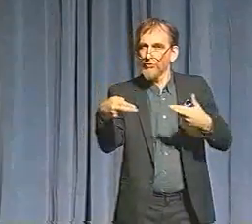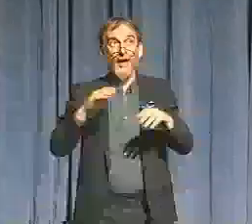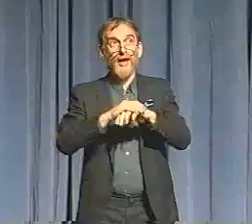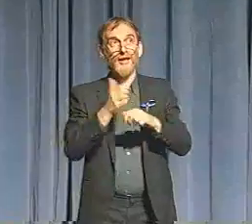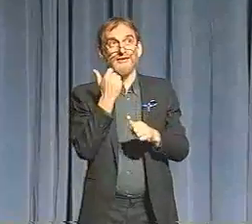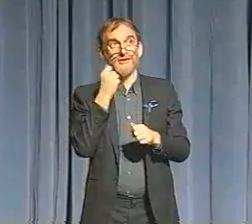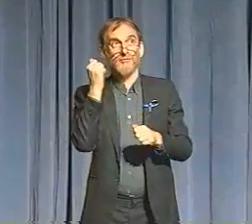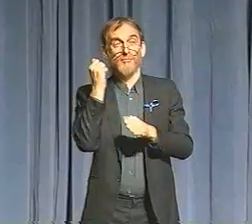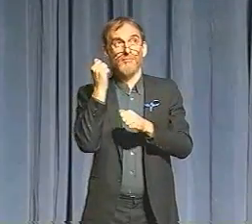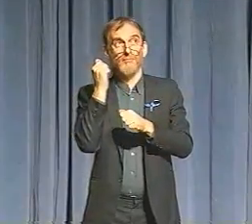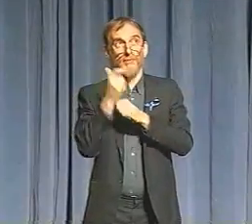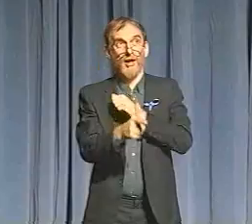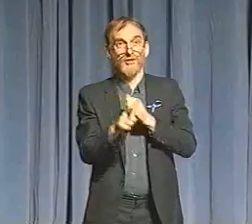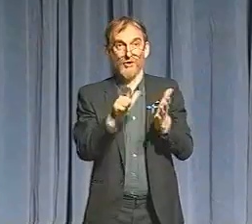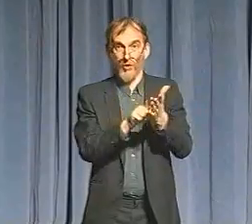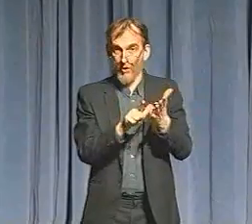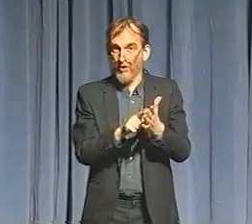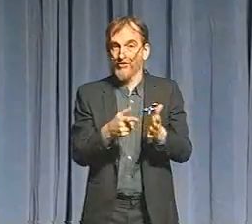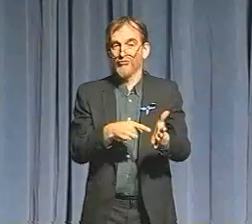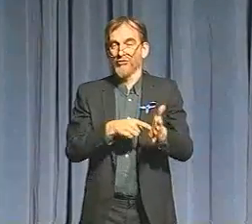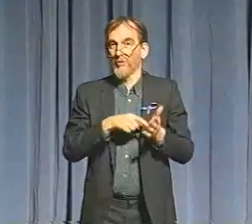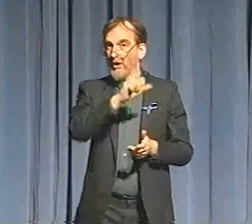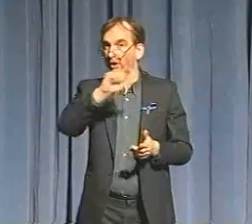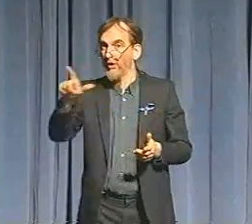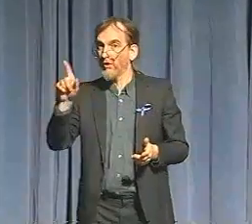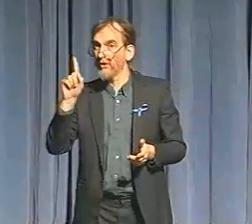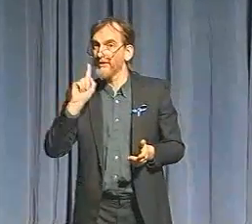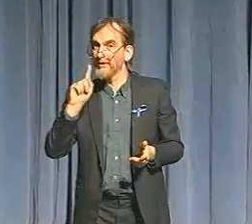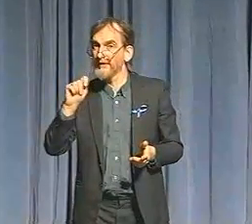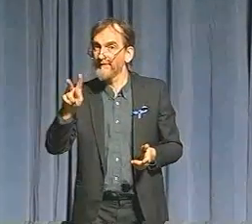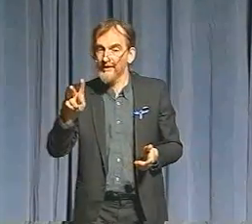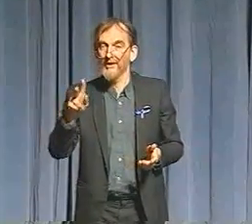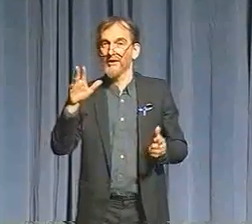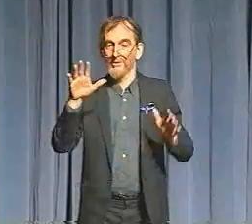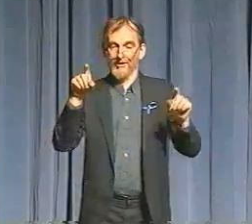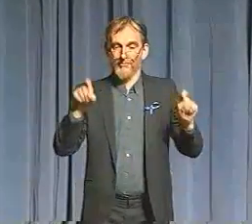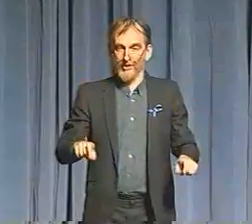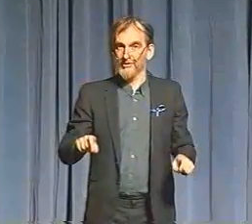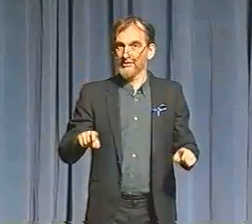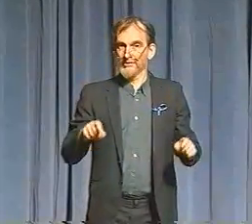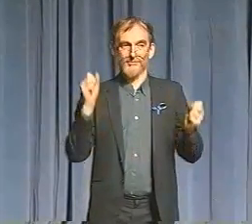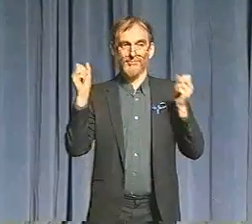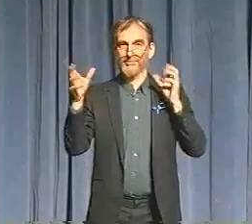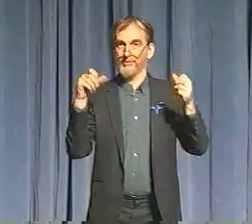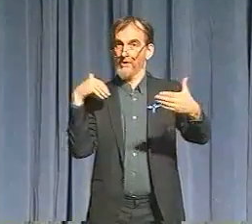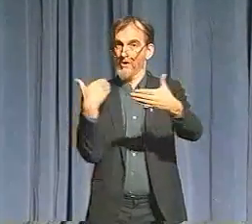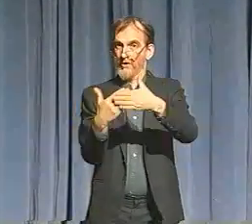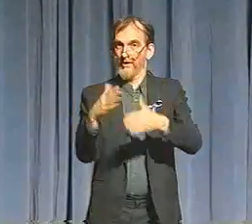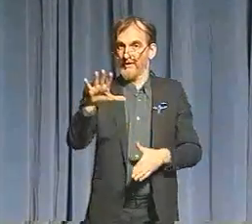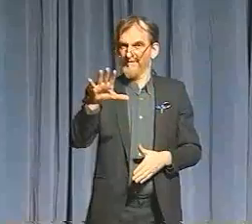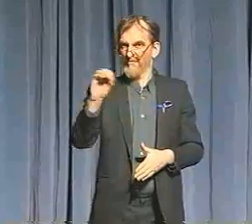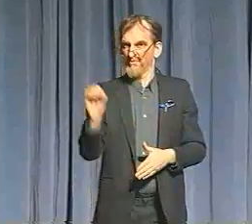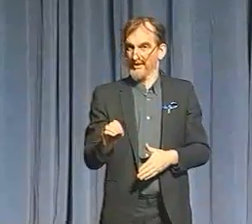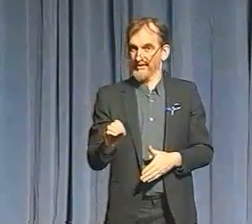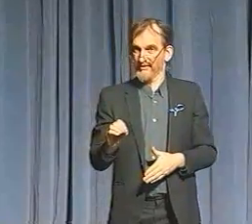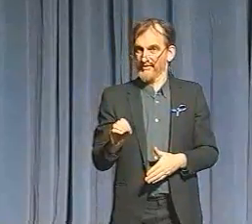To us, but not bringing our culture to the majority. I believe that all deaf